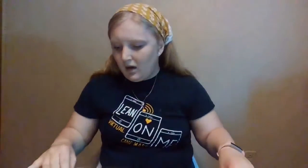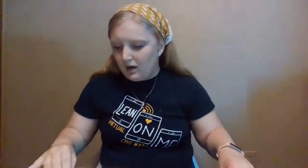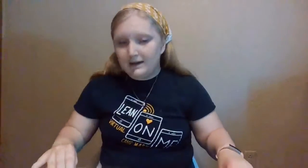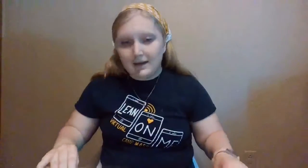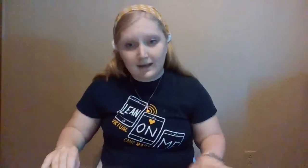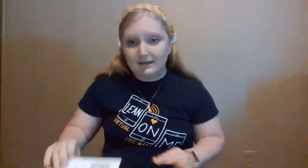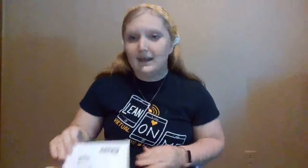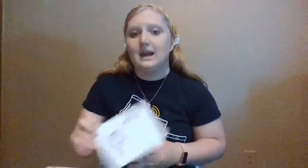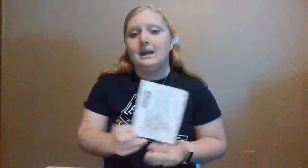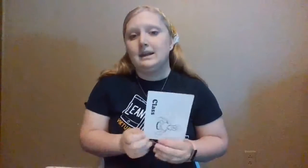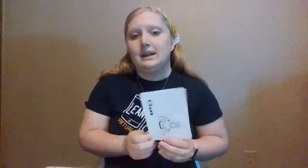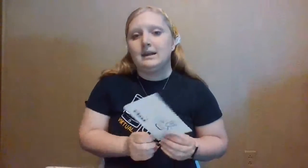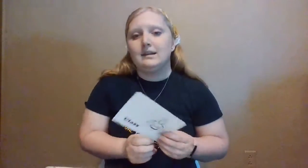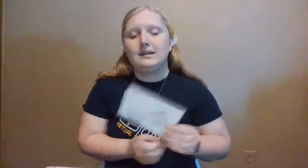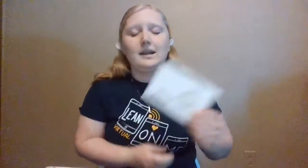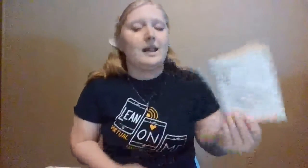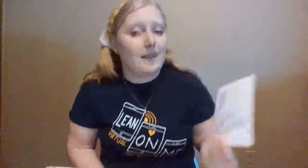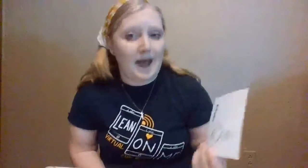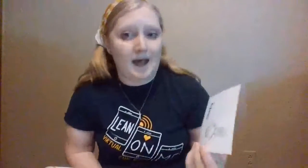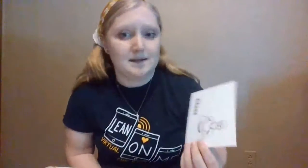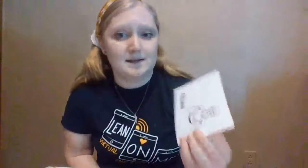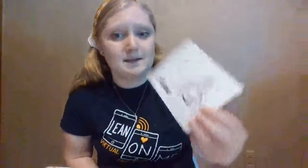Our next sign is class.